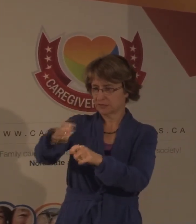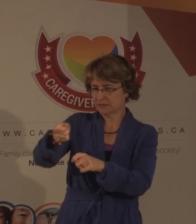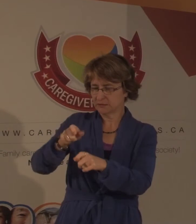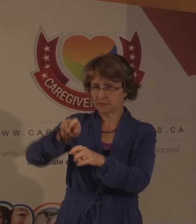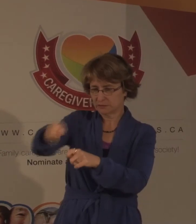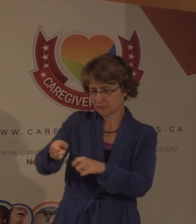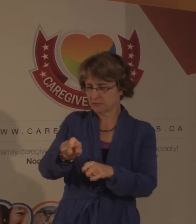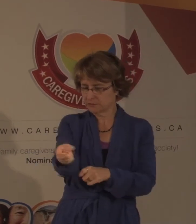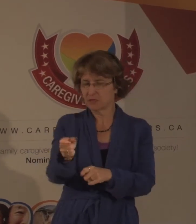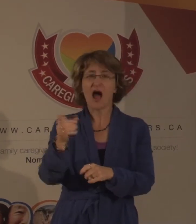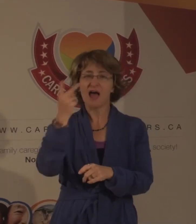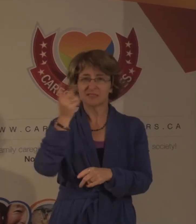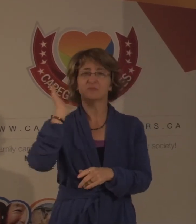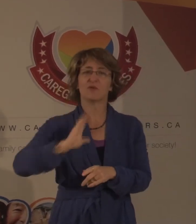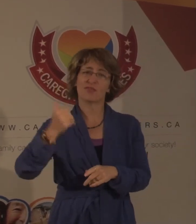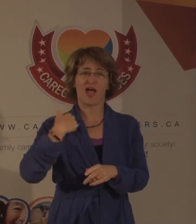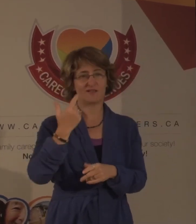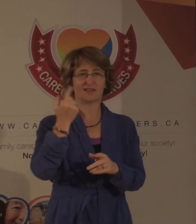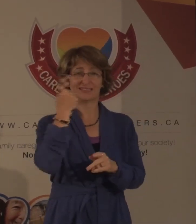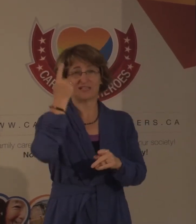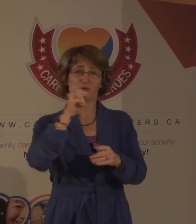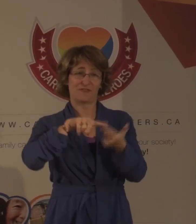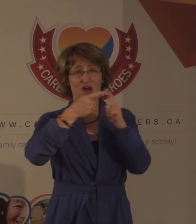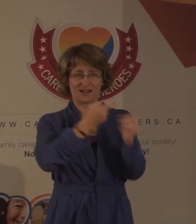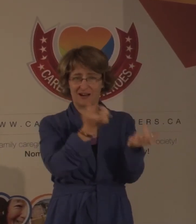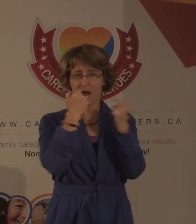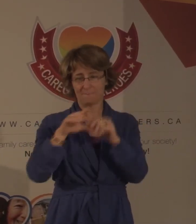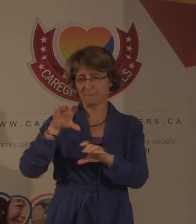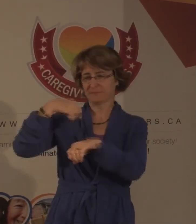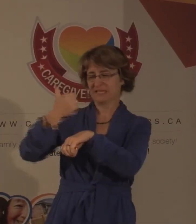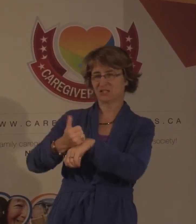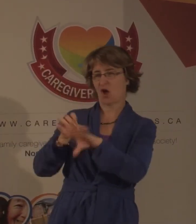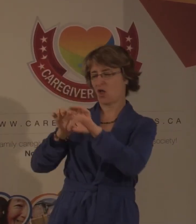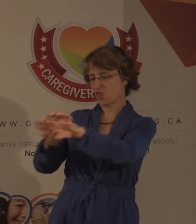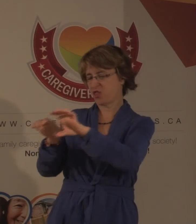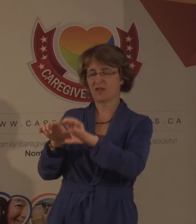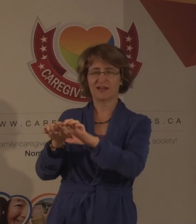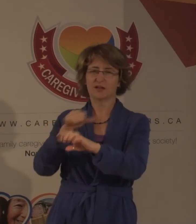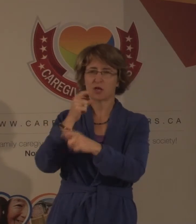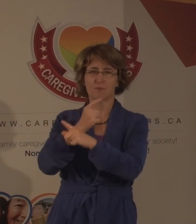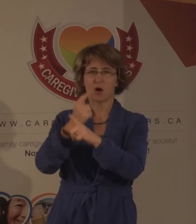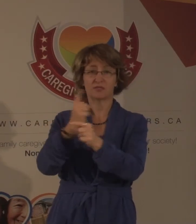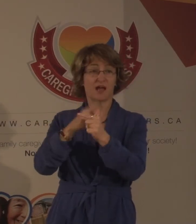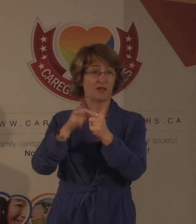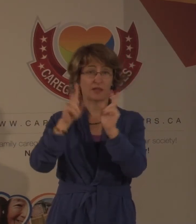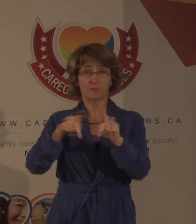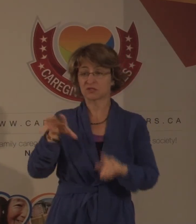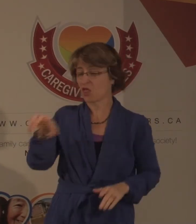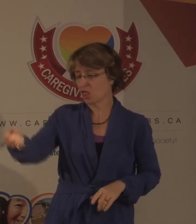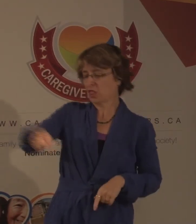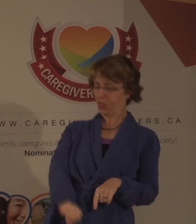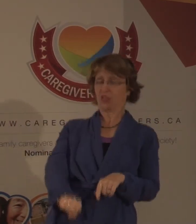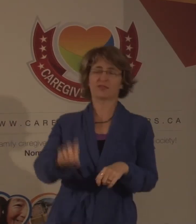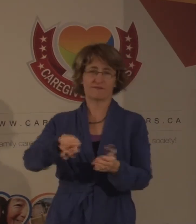I've seen it before, that they have the handyman come and they do it, and then what happens is they're not done properly, and the client falls because they're not done